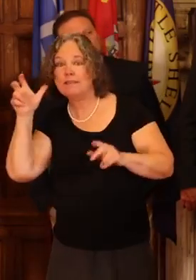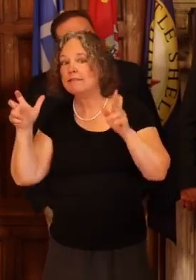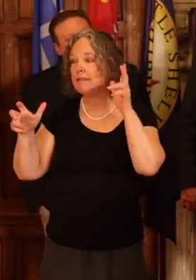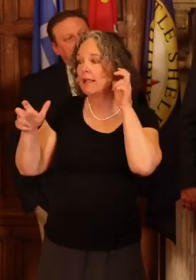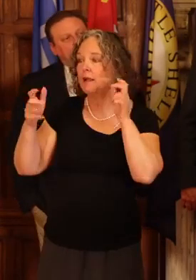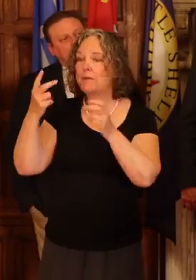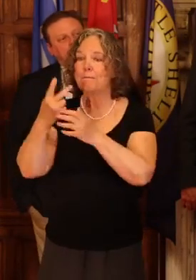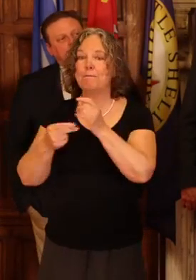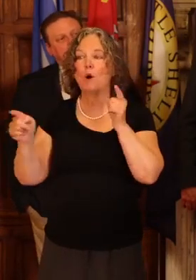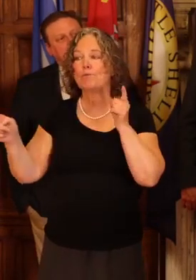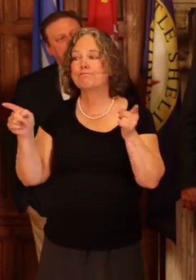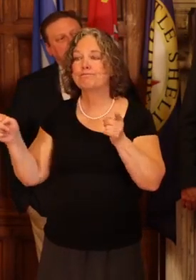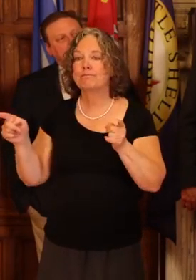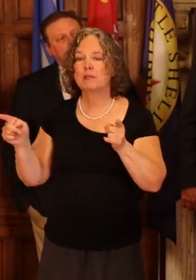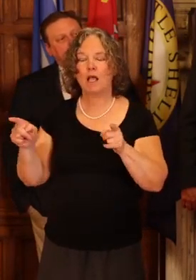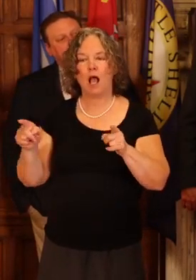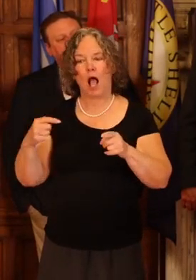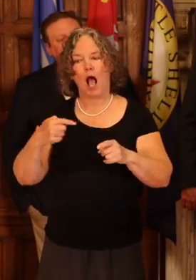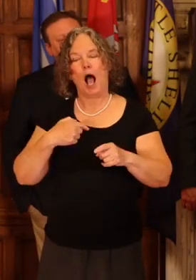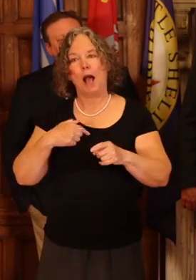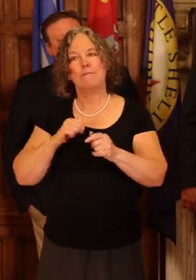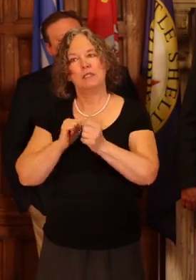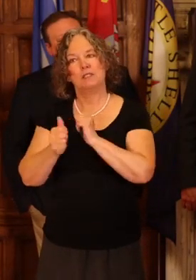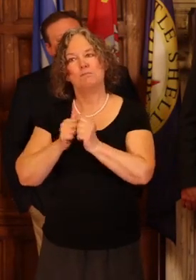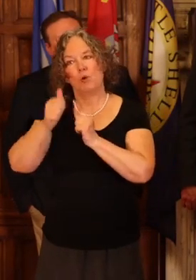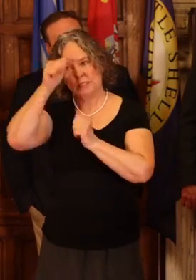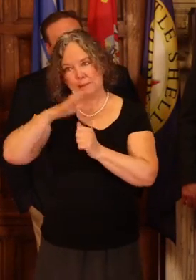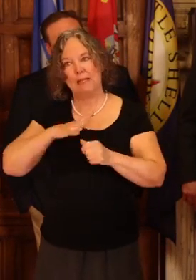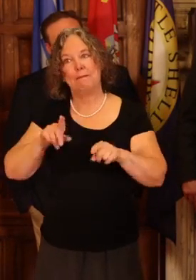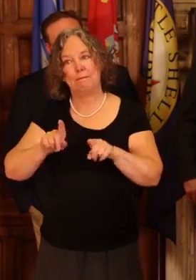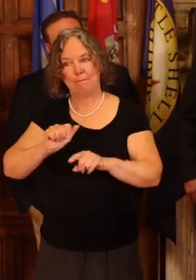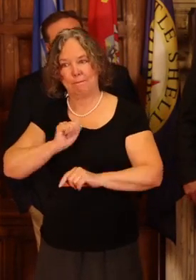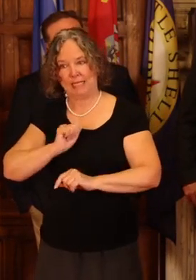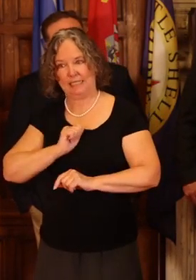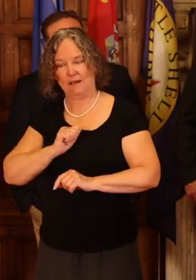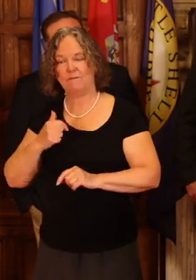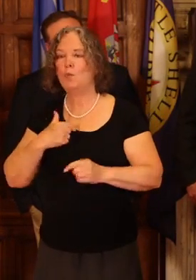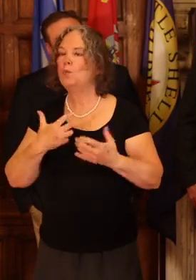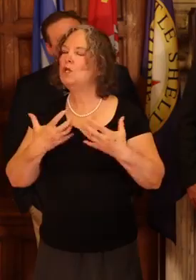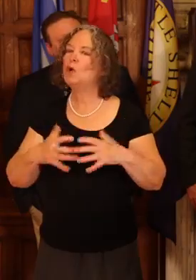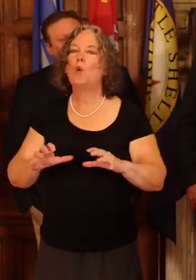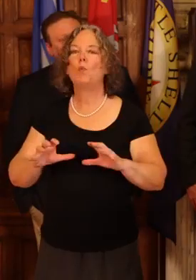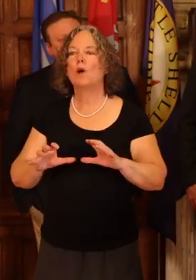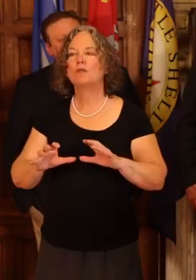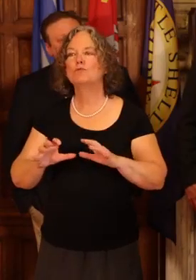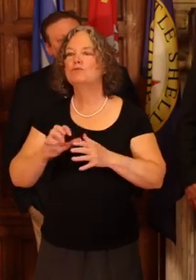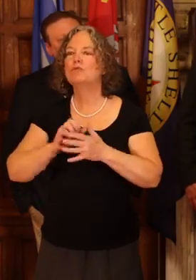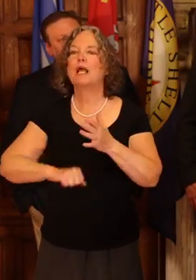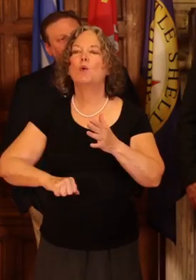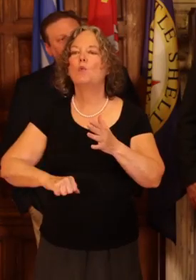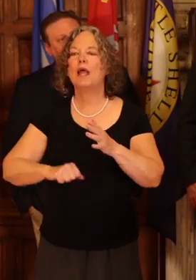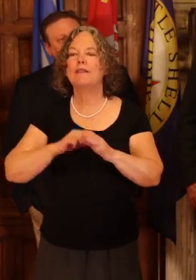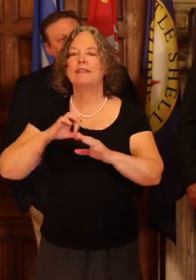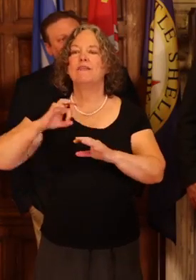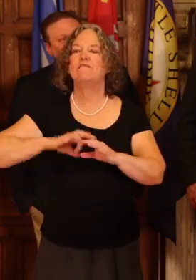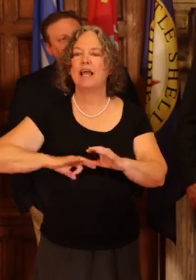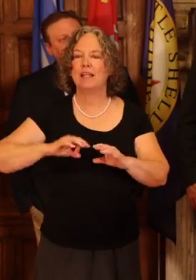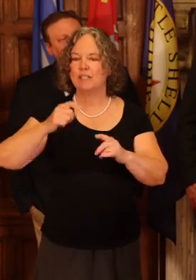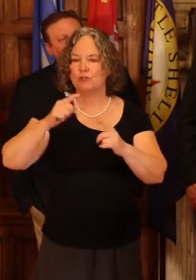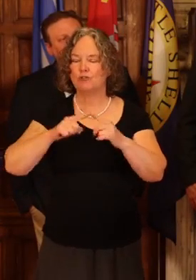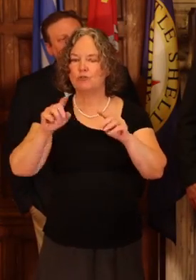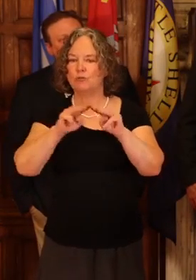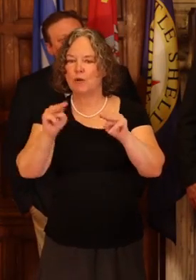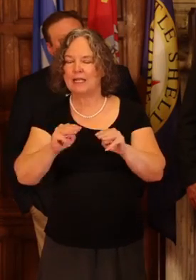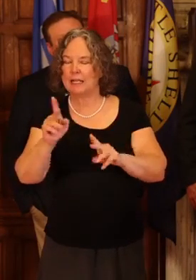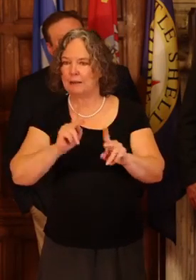It's important. As a sportsman myself, we do not want to disadvantage Montana residents in the access to sporting and fishing